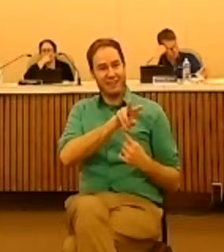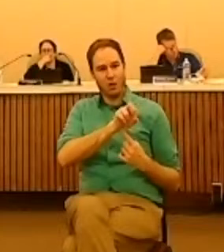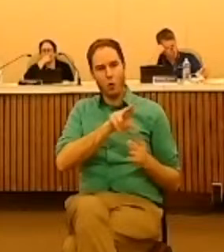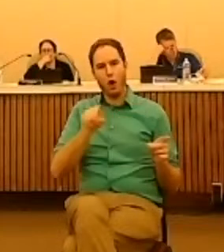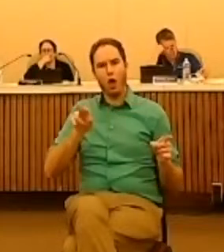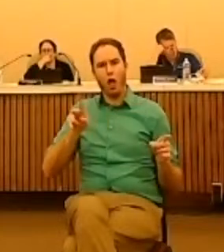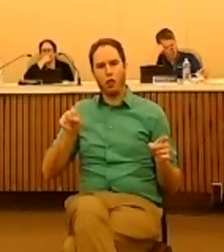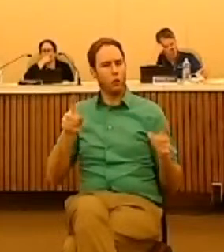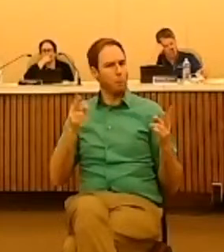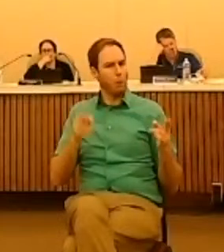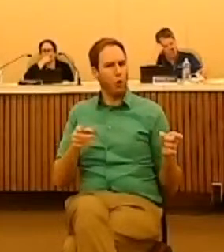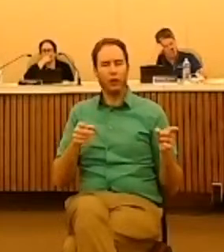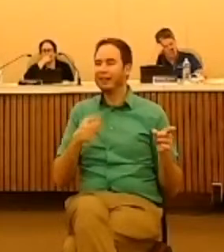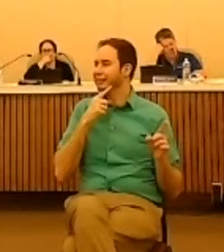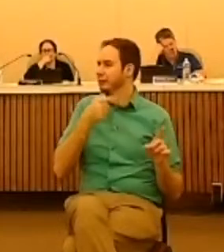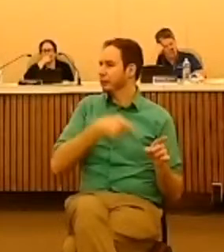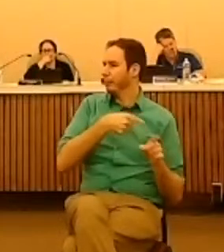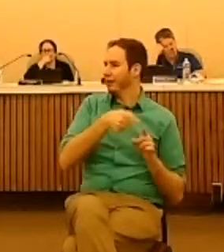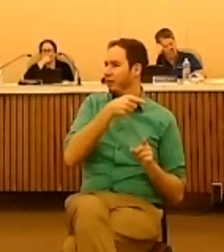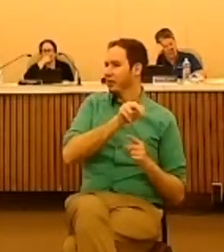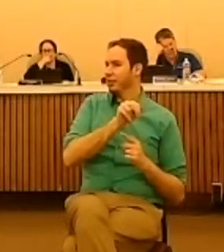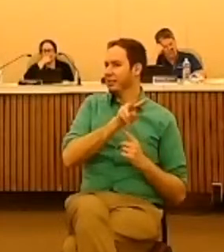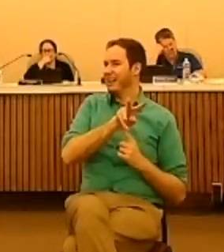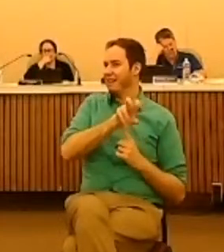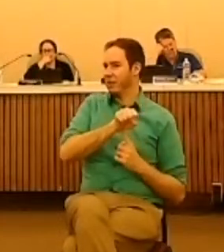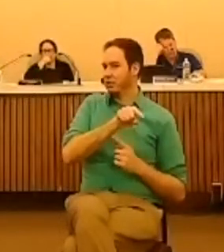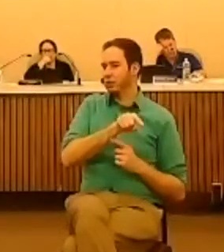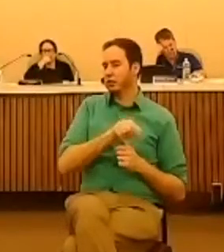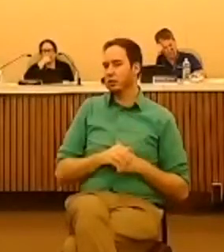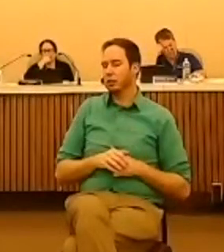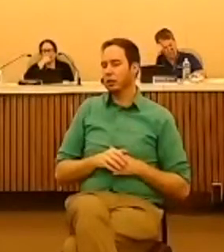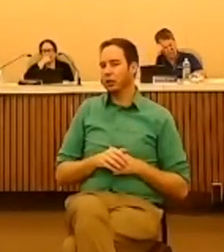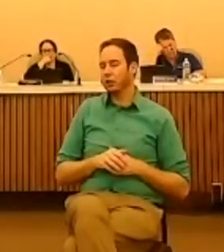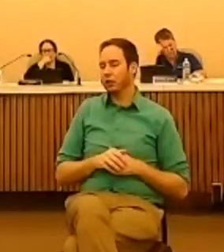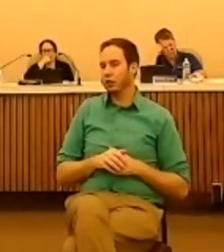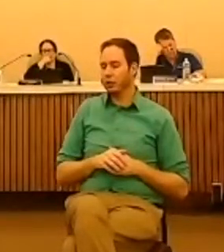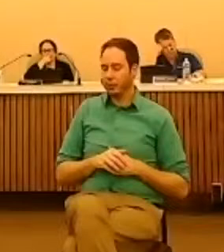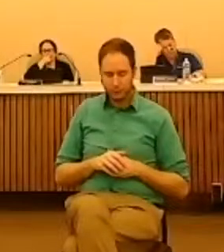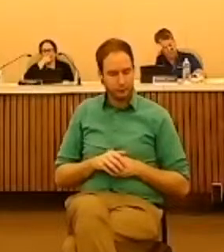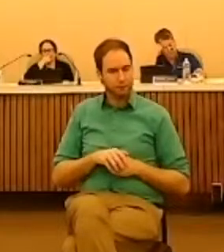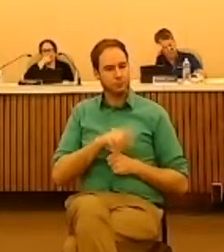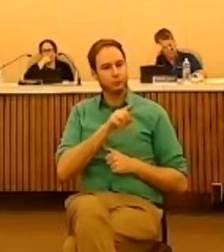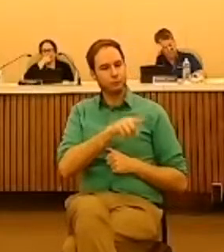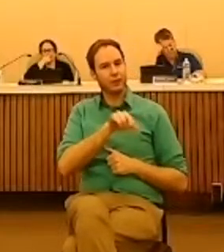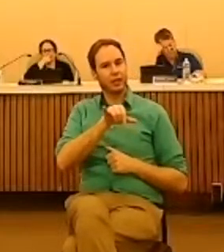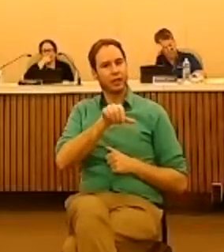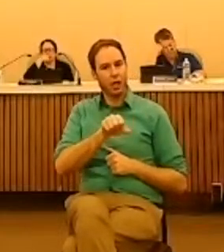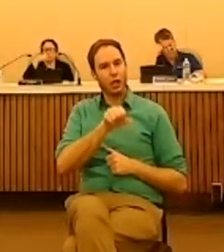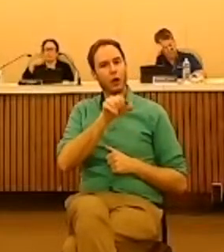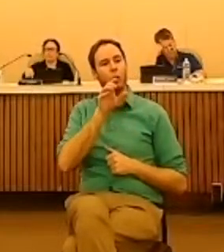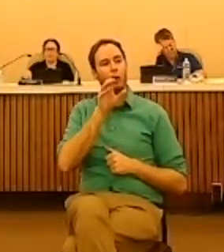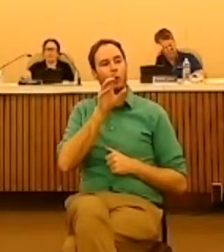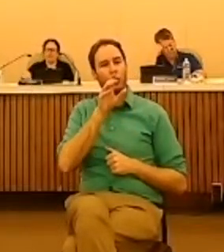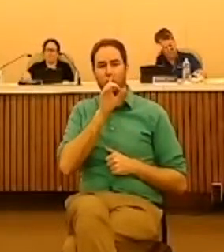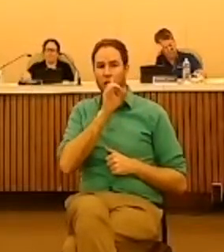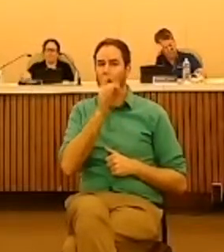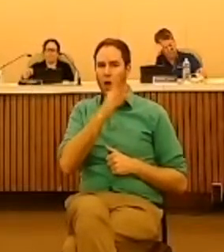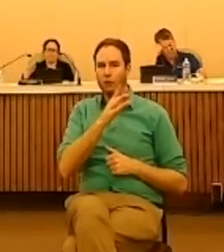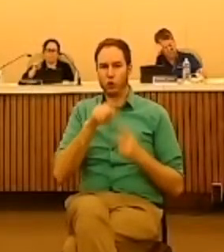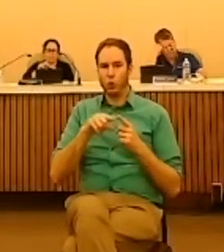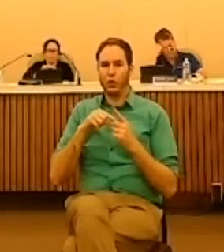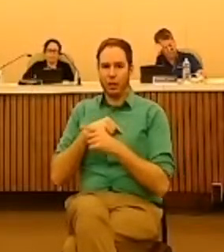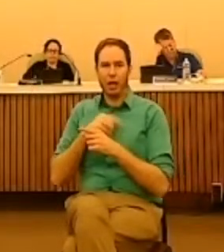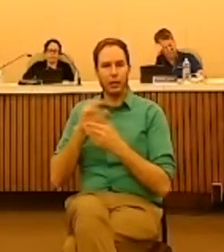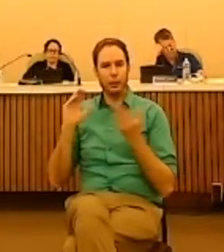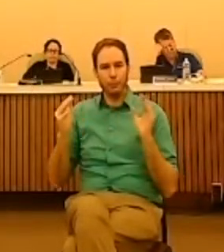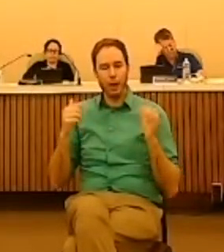authors or both? He was specifically asking with regards to Nevins. Yeah, that one's in worse shape than authors, and I did